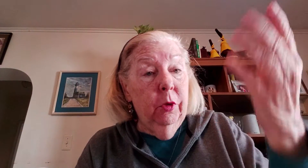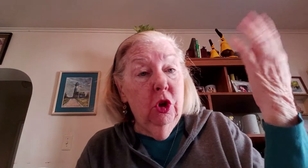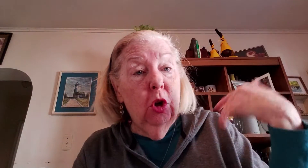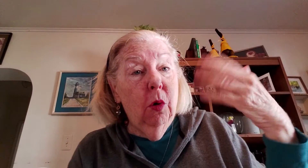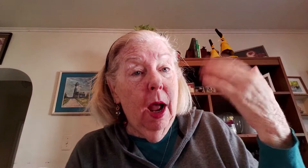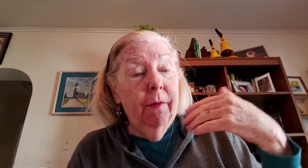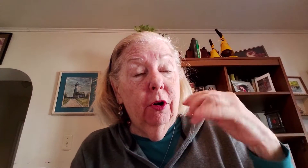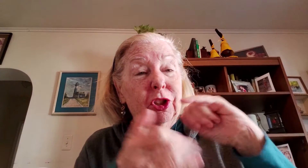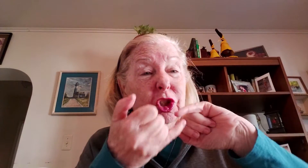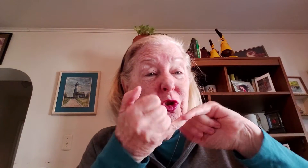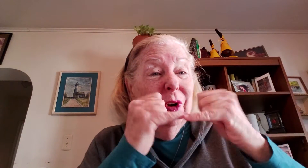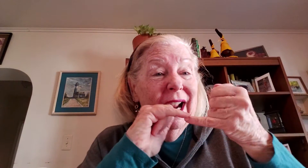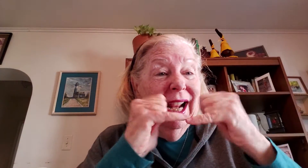Did you ever string